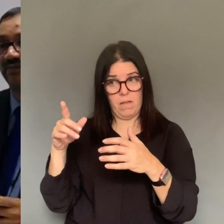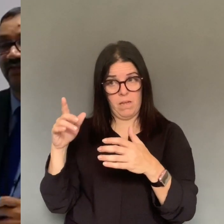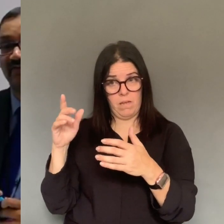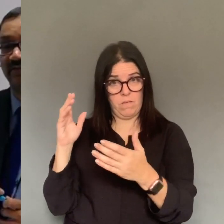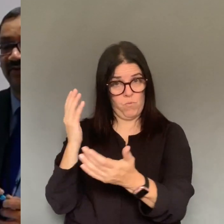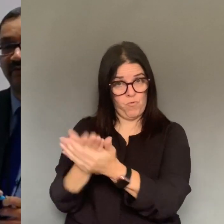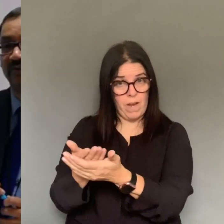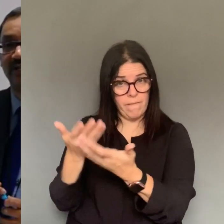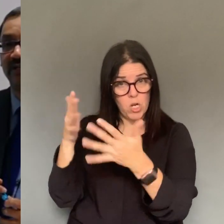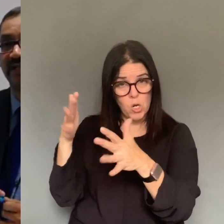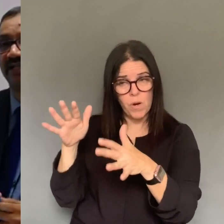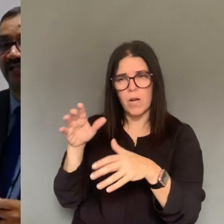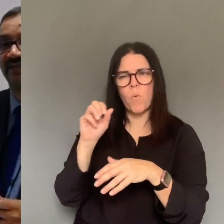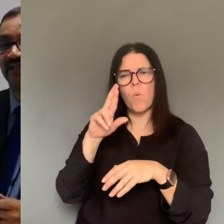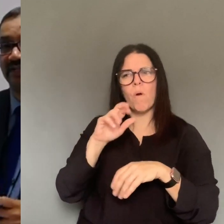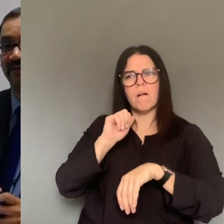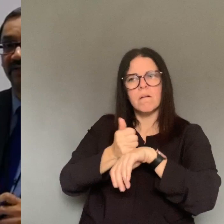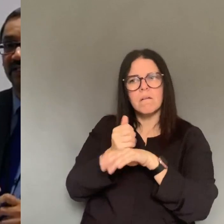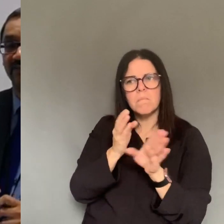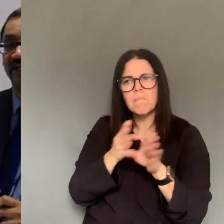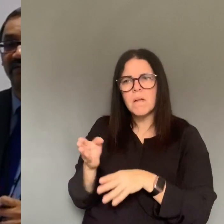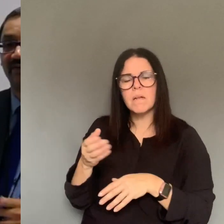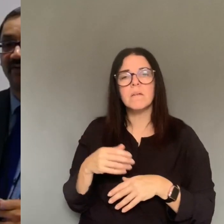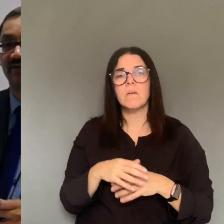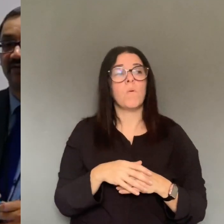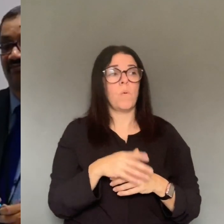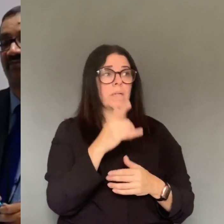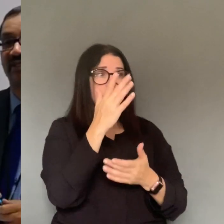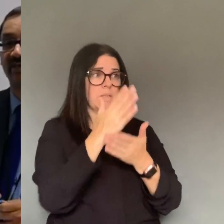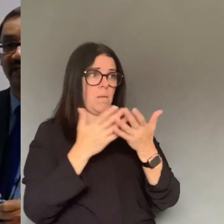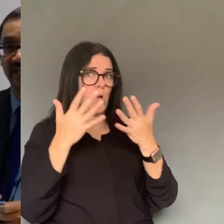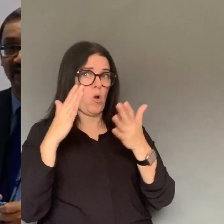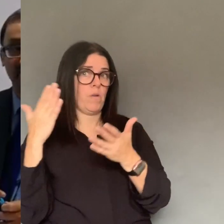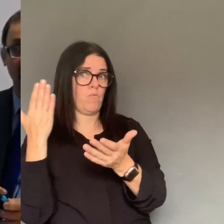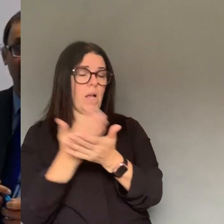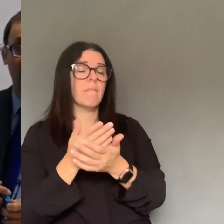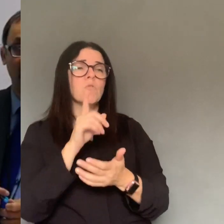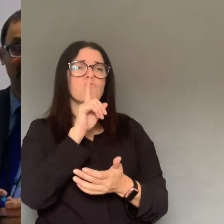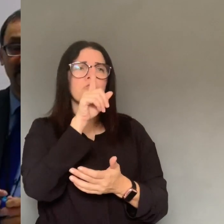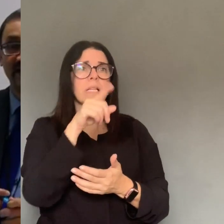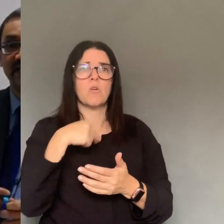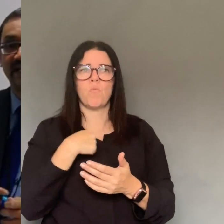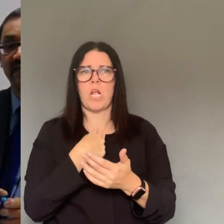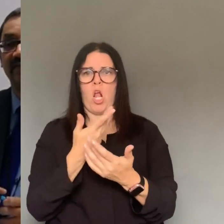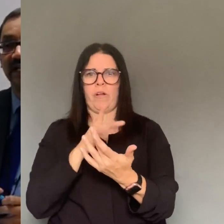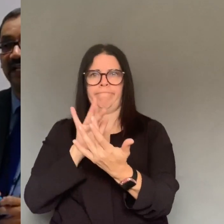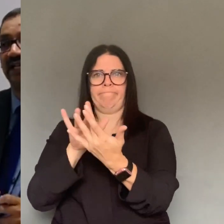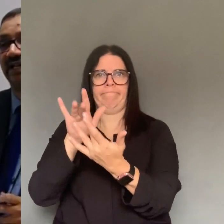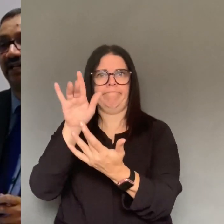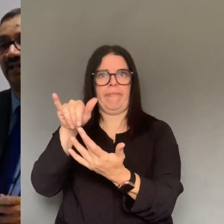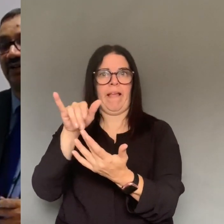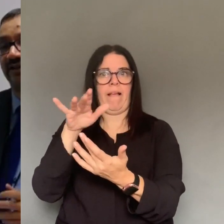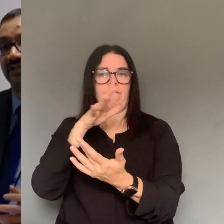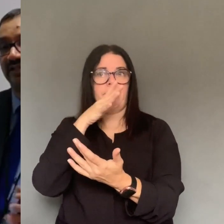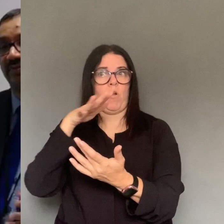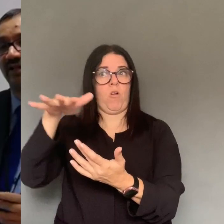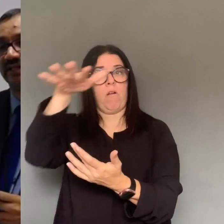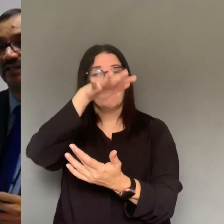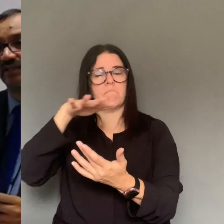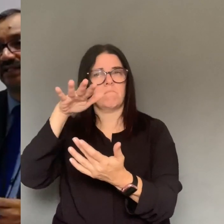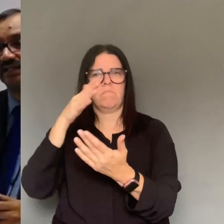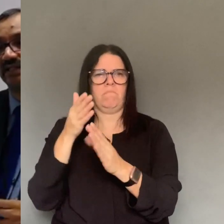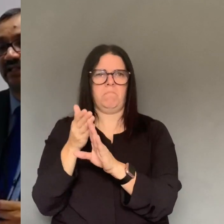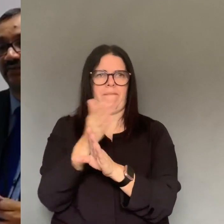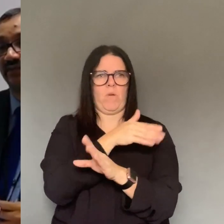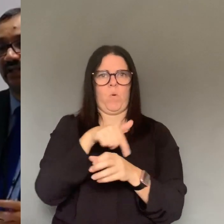place. We were in contact with these migrant farms since the beginning of all of this, and we had all these process